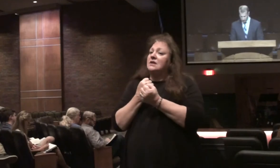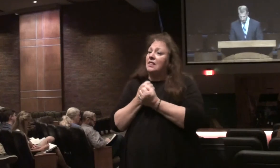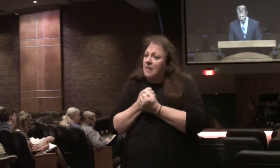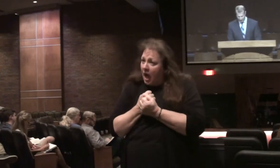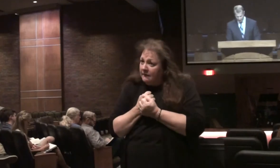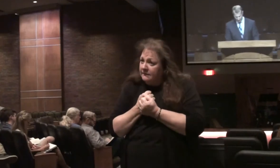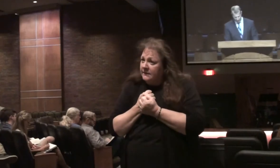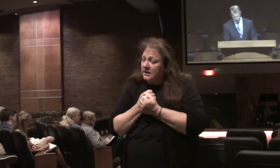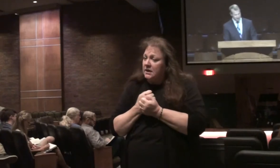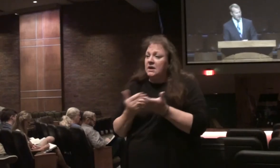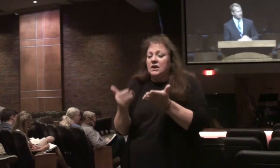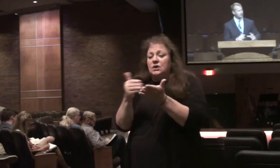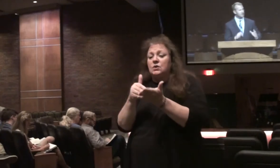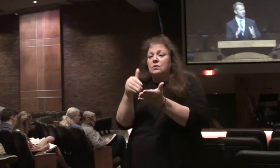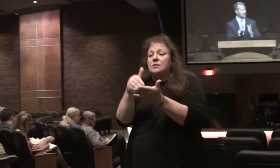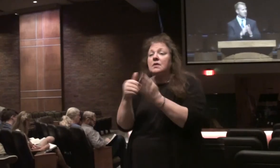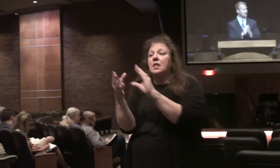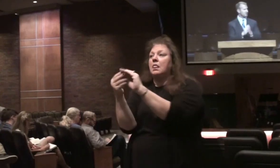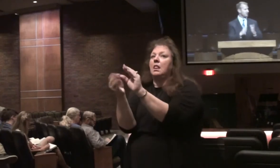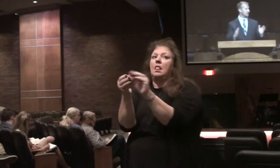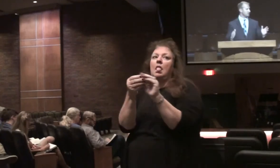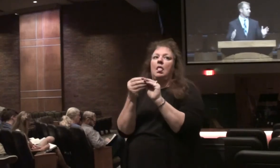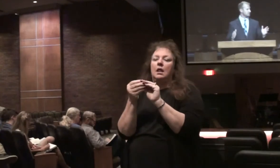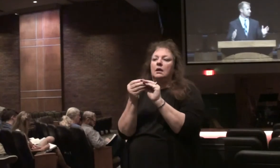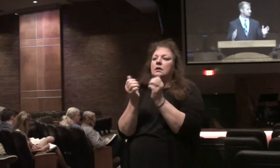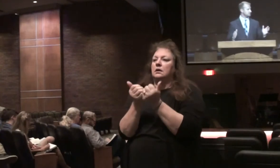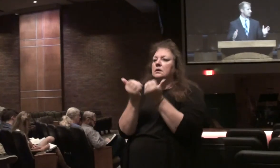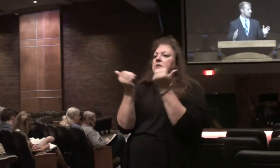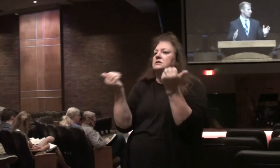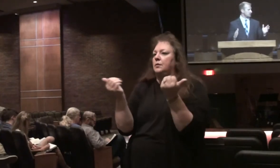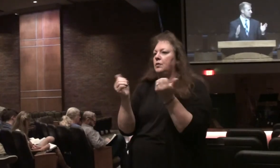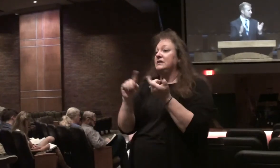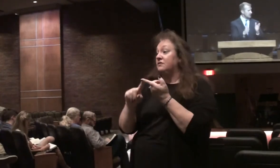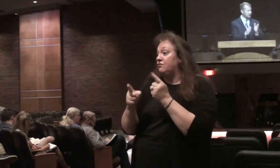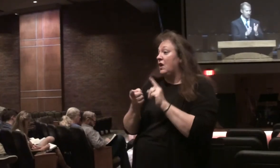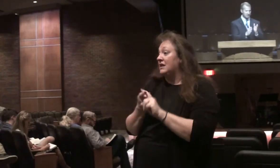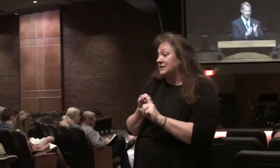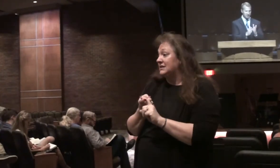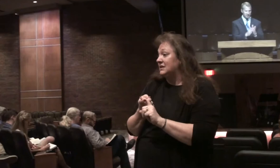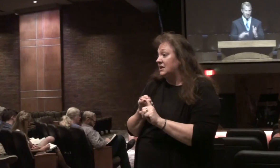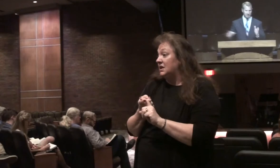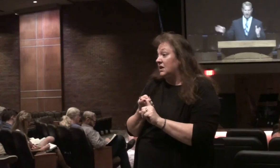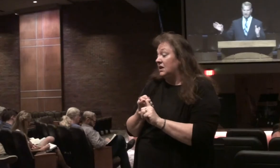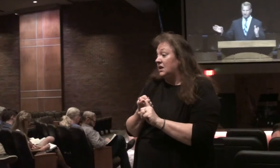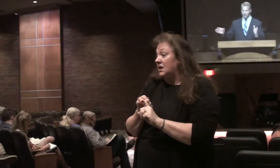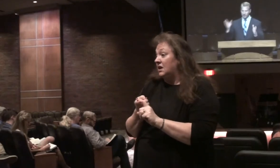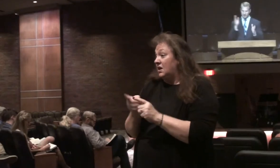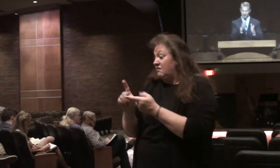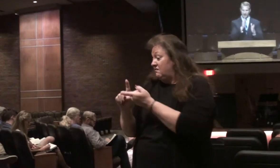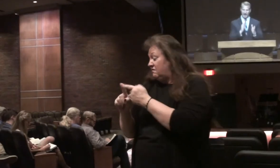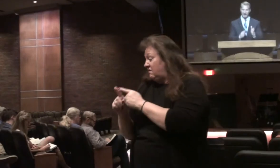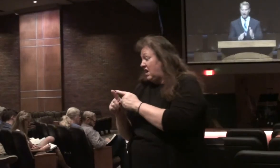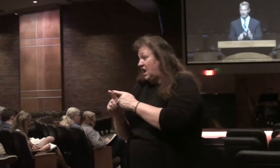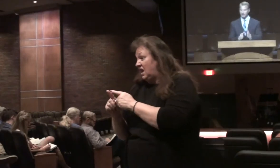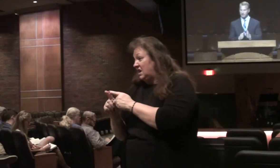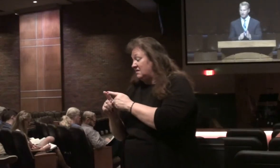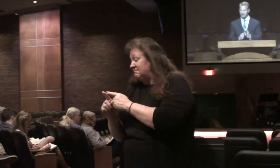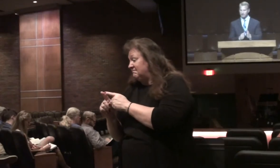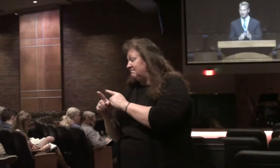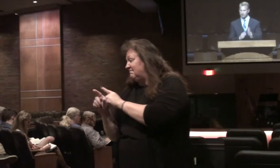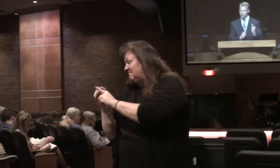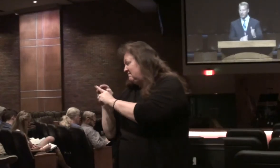He who repeats a matter separates intimate friends. You want to separate intimate friends? Find a fault and start nagging at